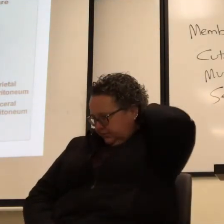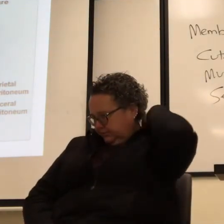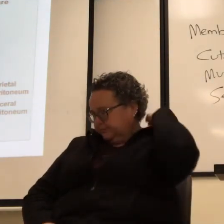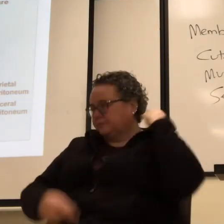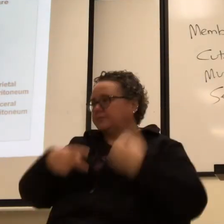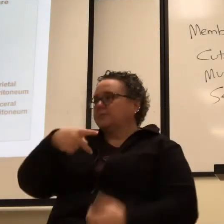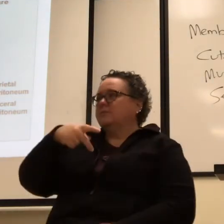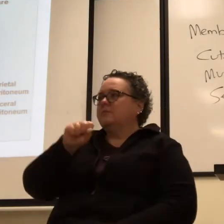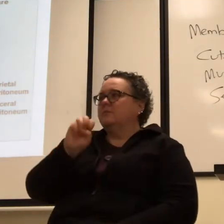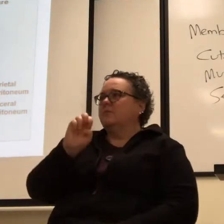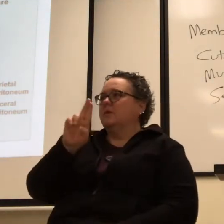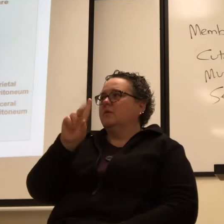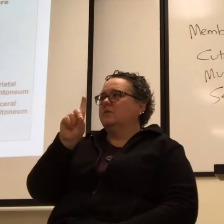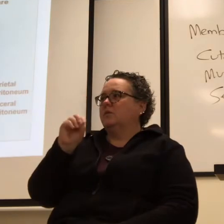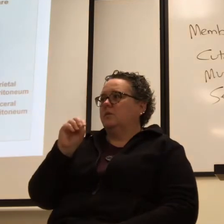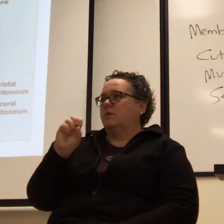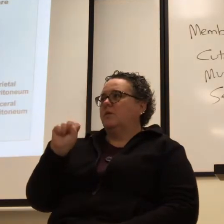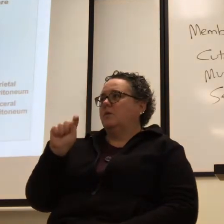pseudostratified